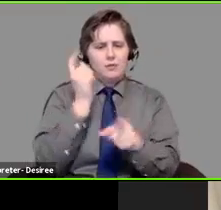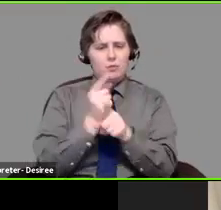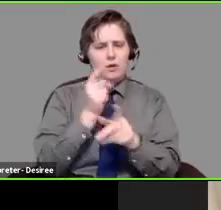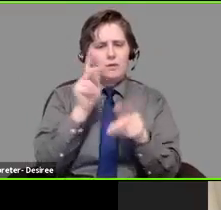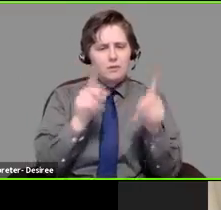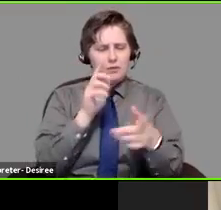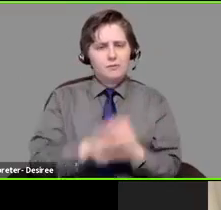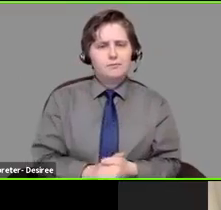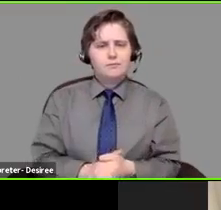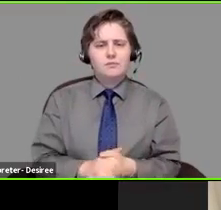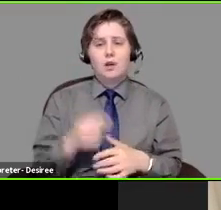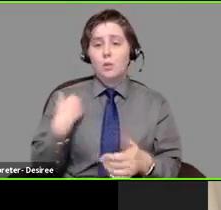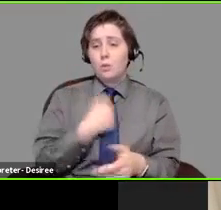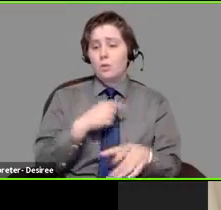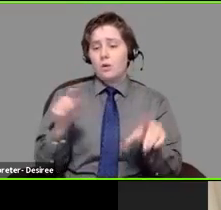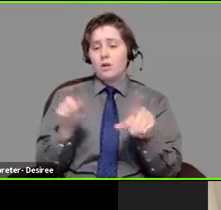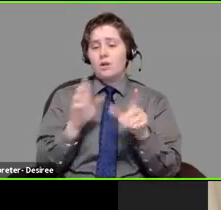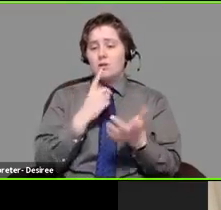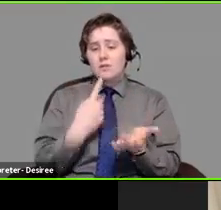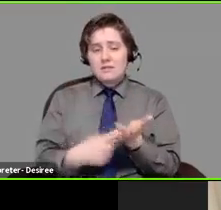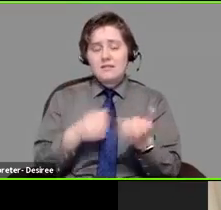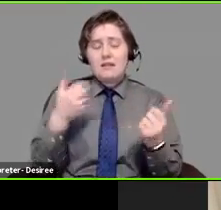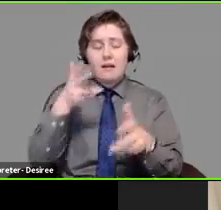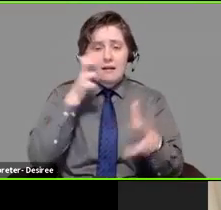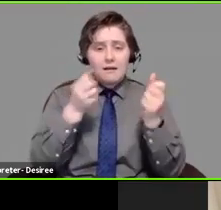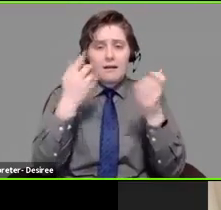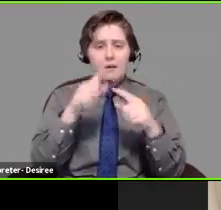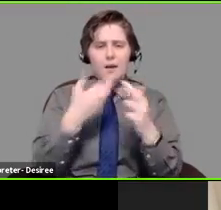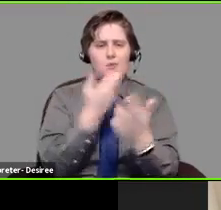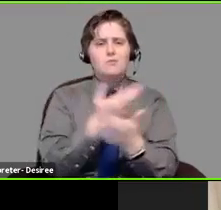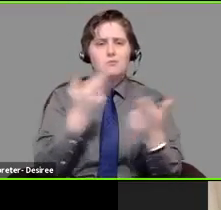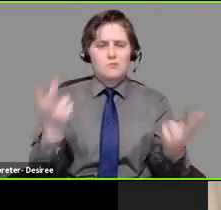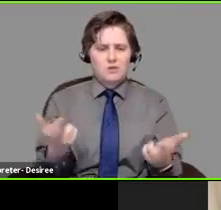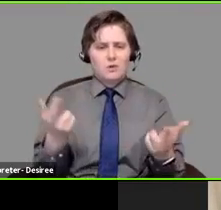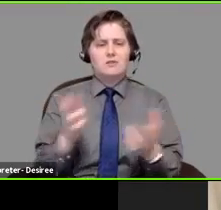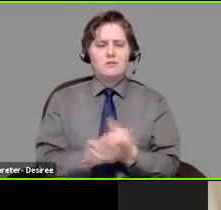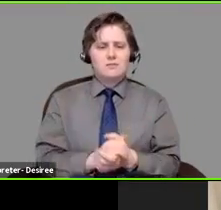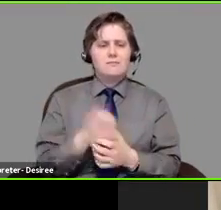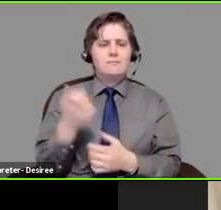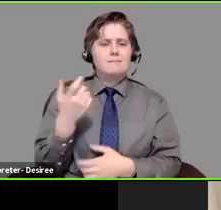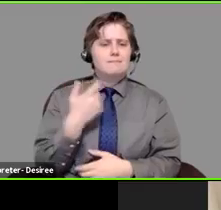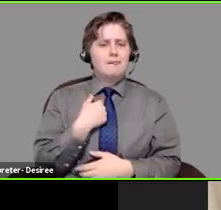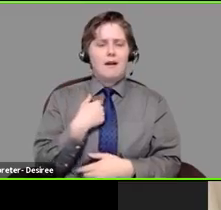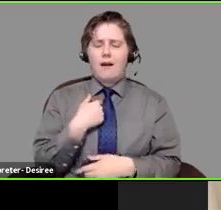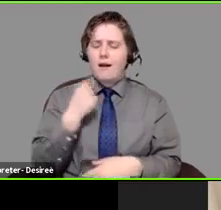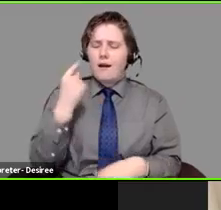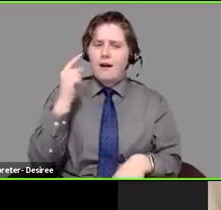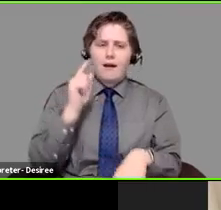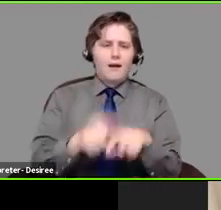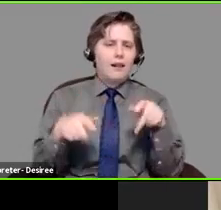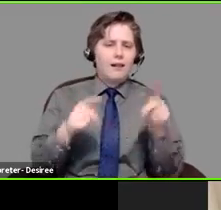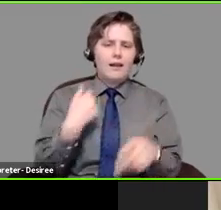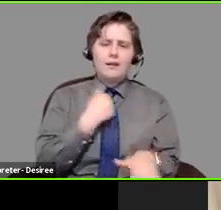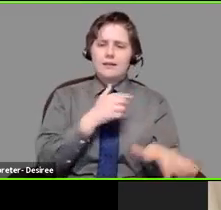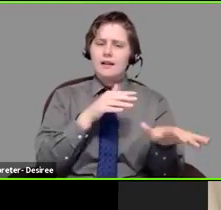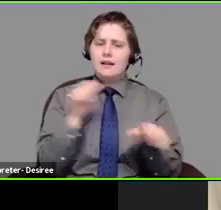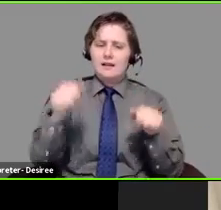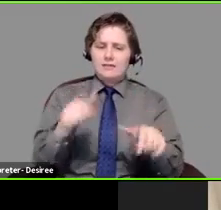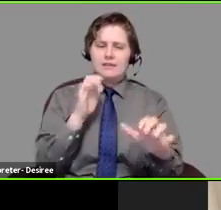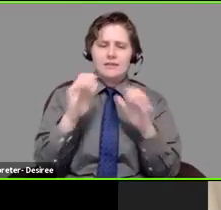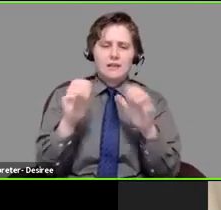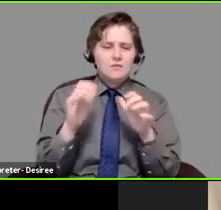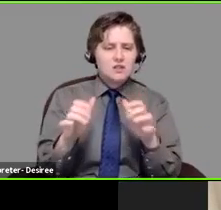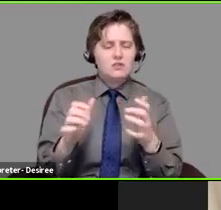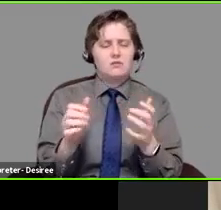folks. And we talked a lot about and heard a lot about resources. I cannot allow us to leave this